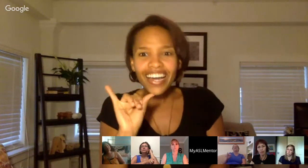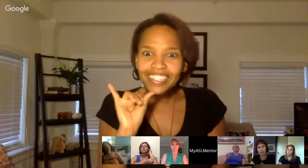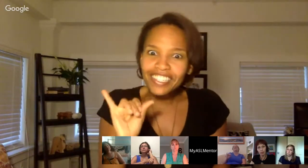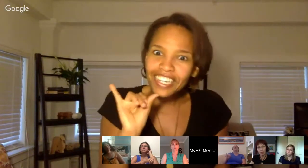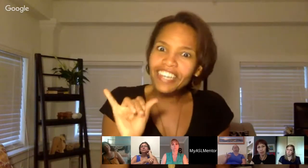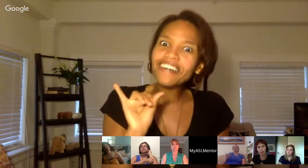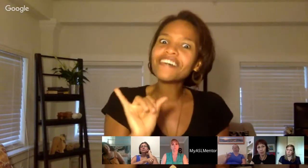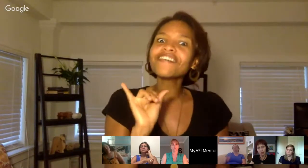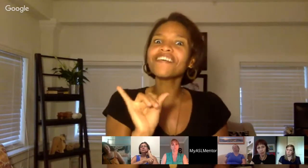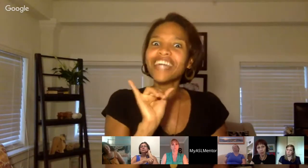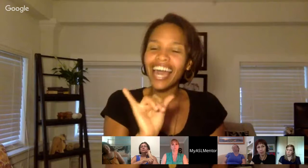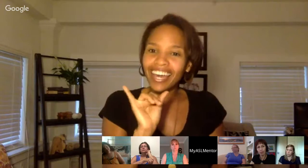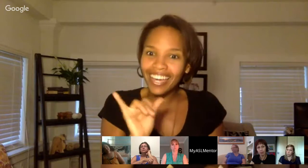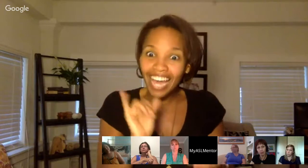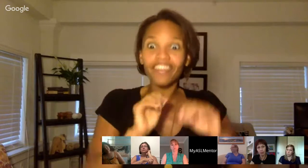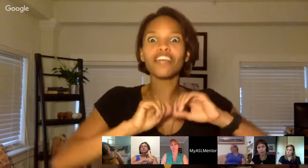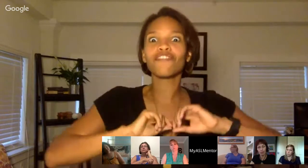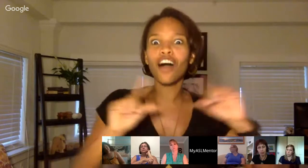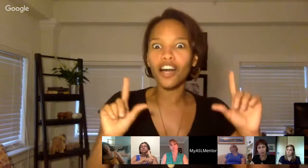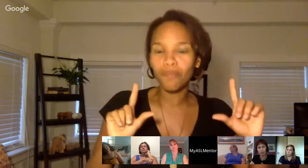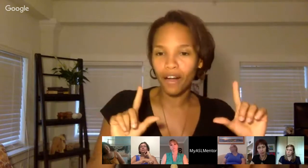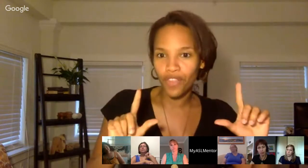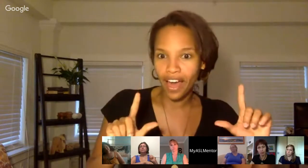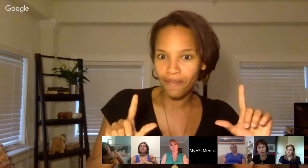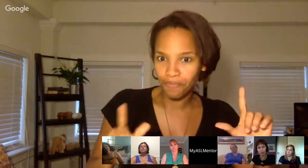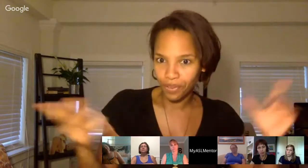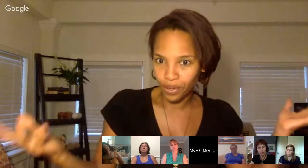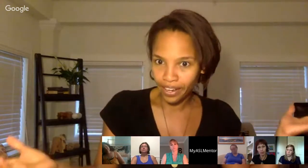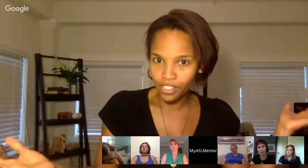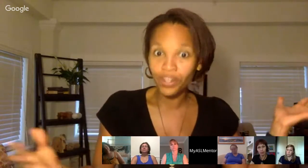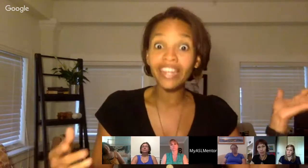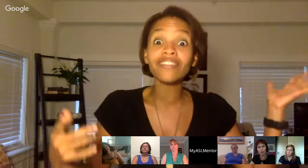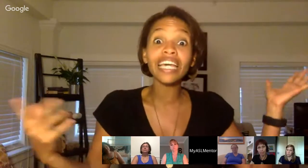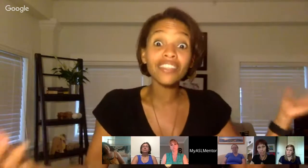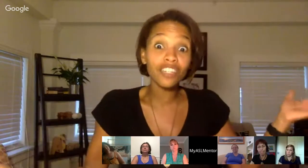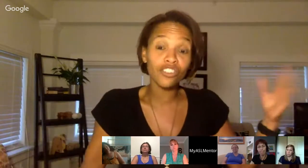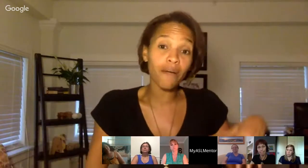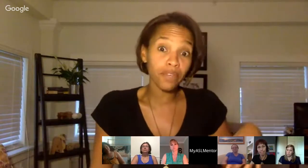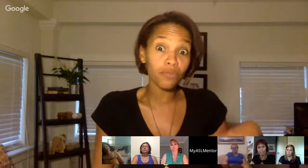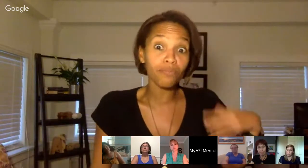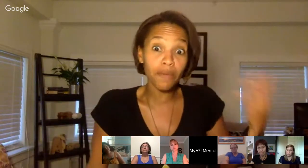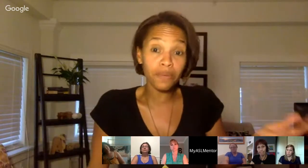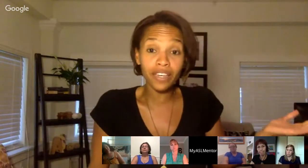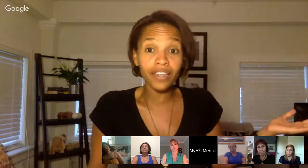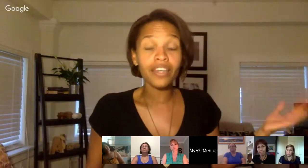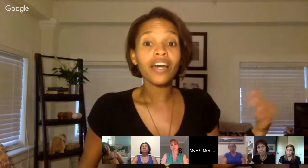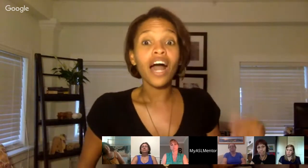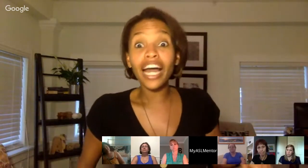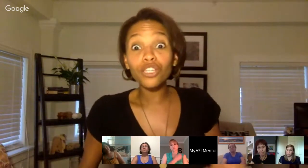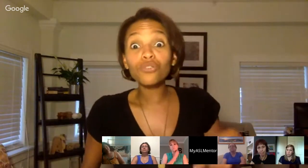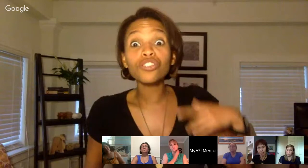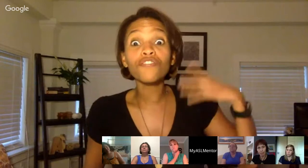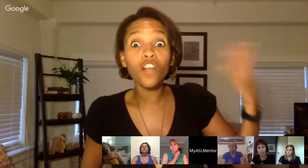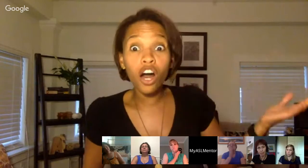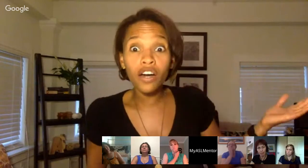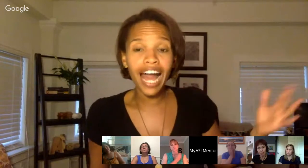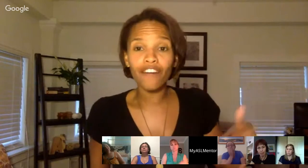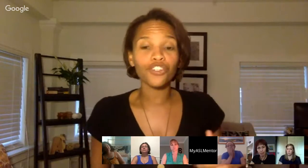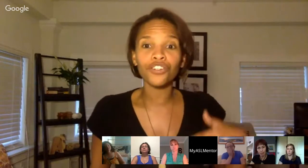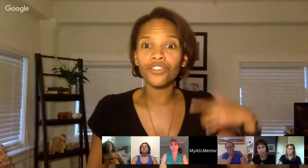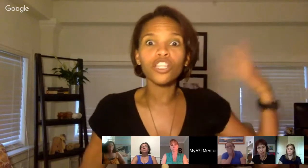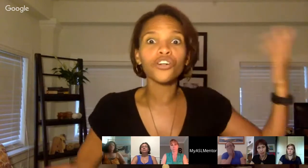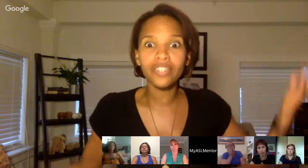oh, I see, oh, okay, and then I vlog about that, okay? So in English, that might be, I used to